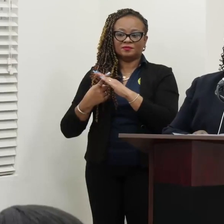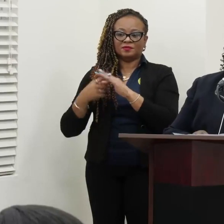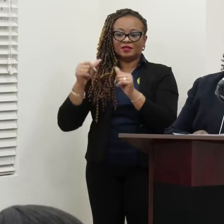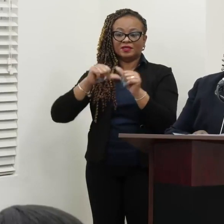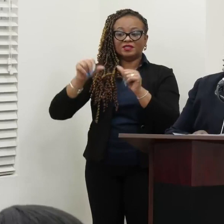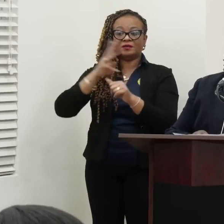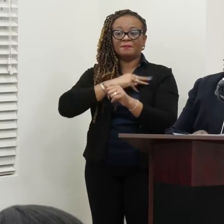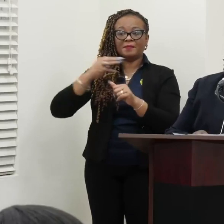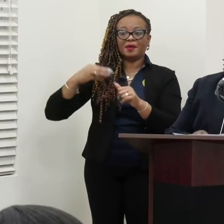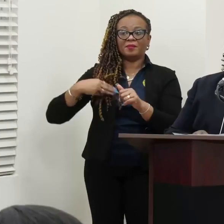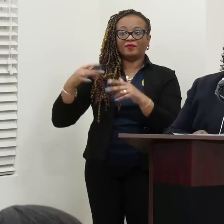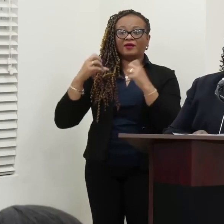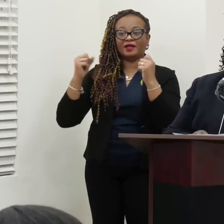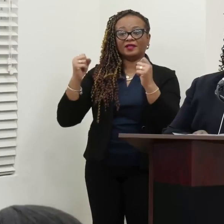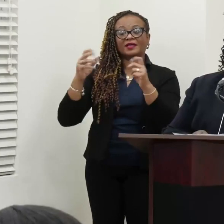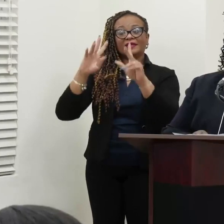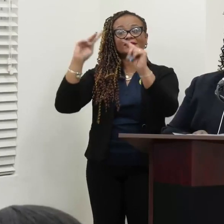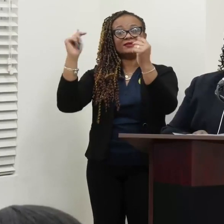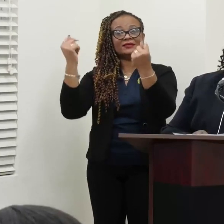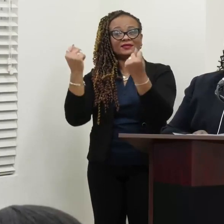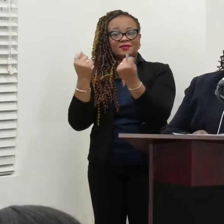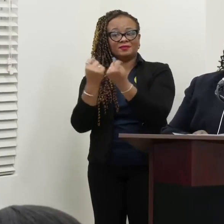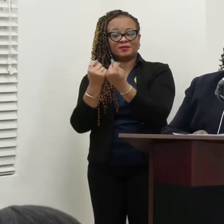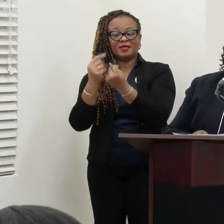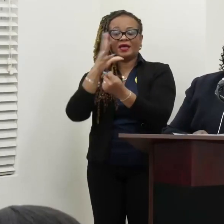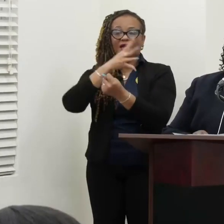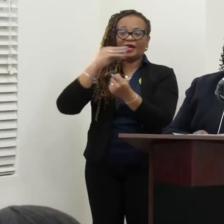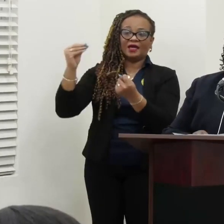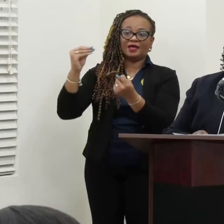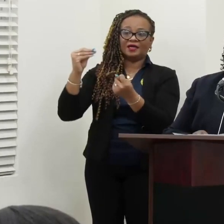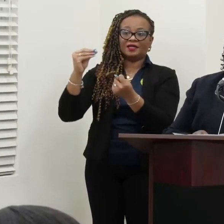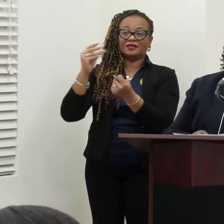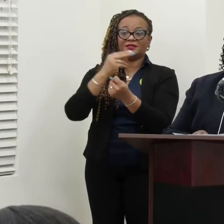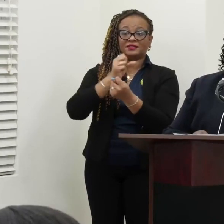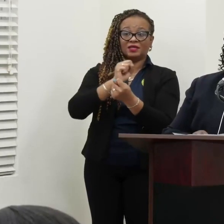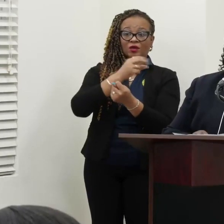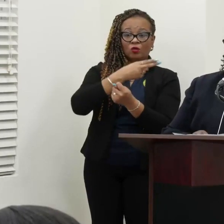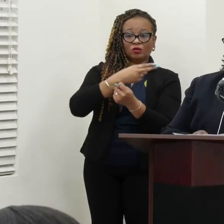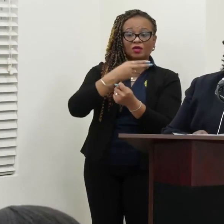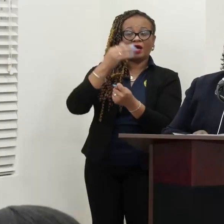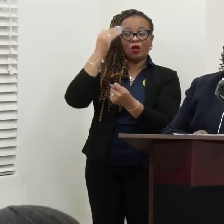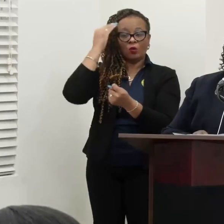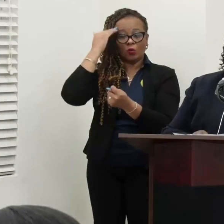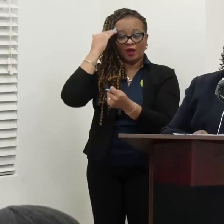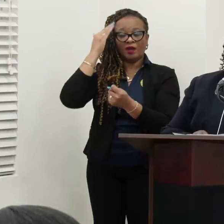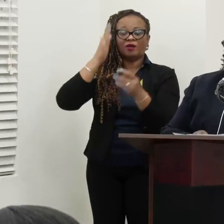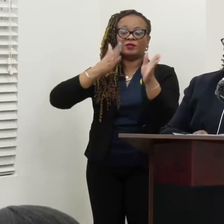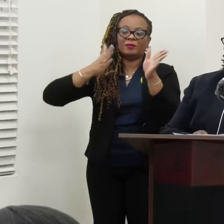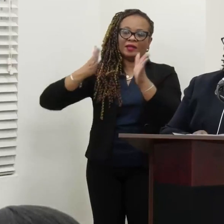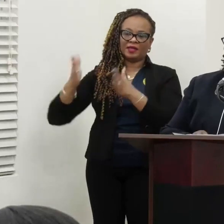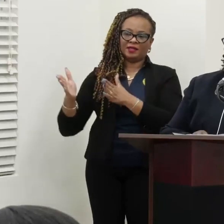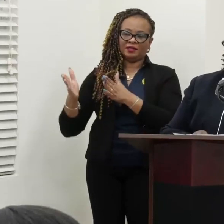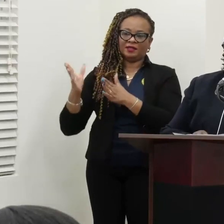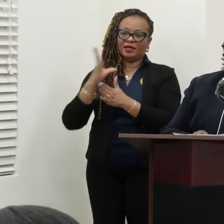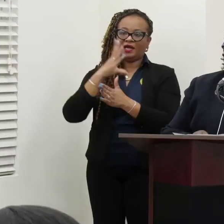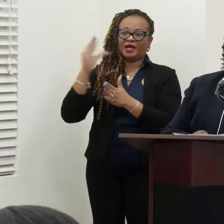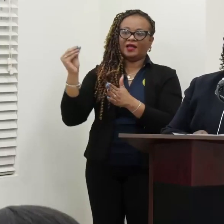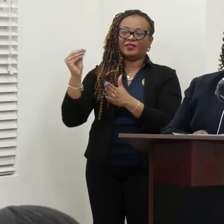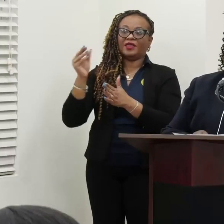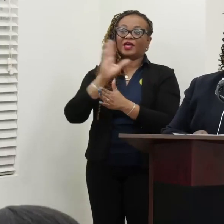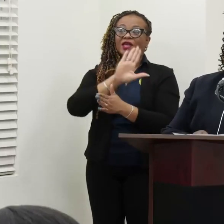Each member of our healthcare team, as well as our stakeholders, are aware of the plans and their